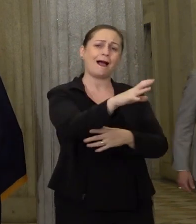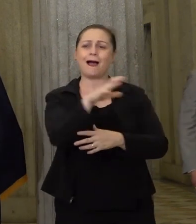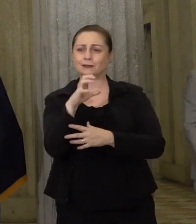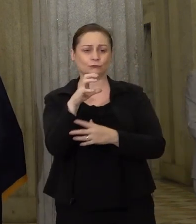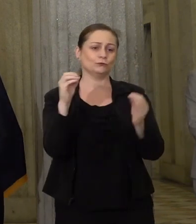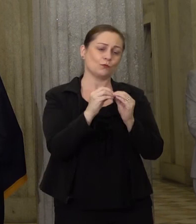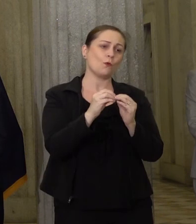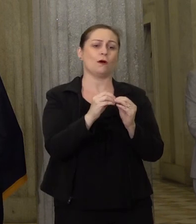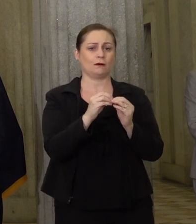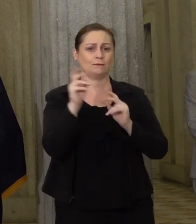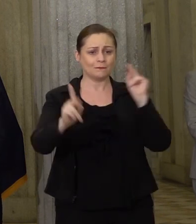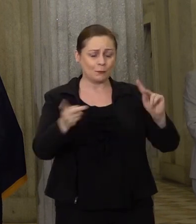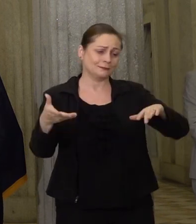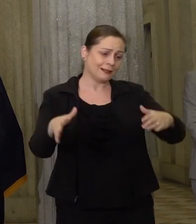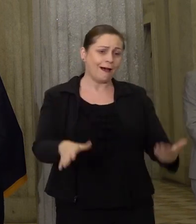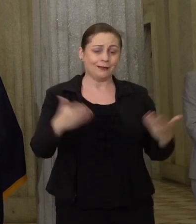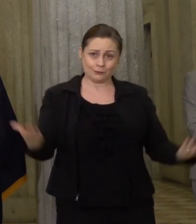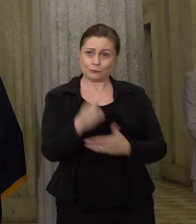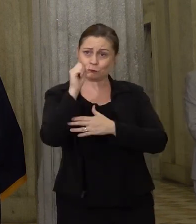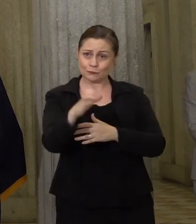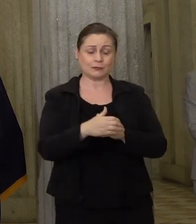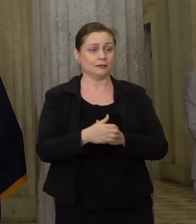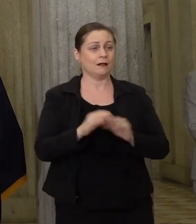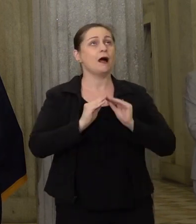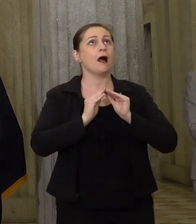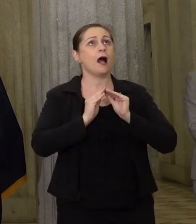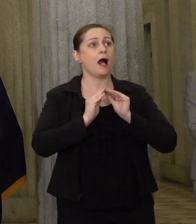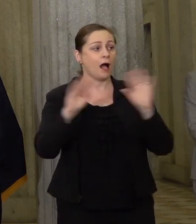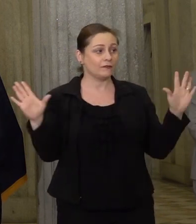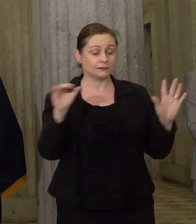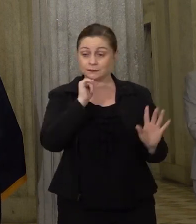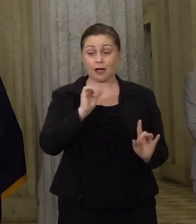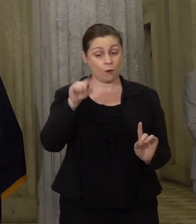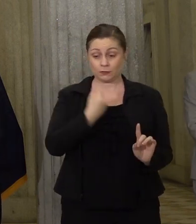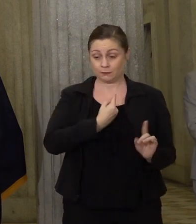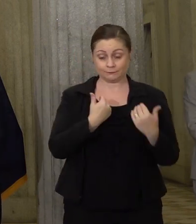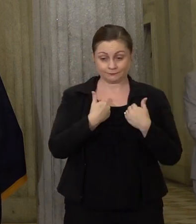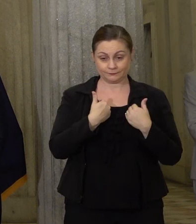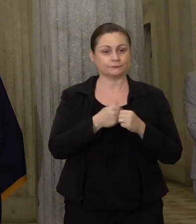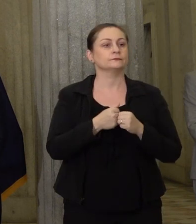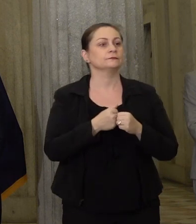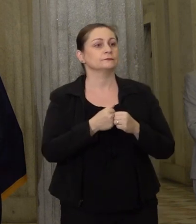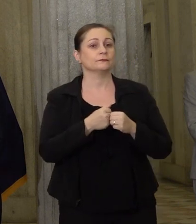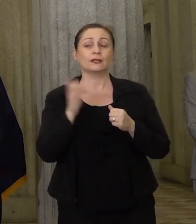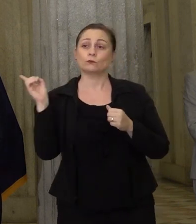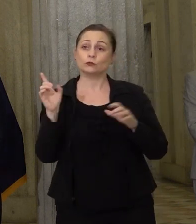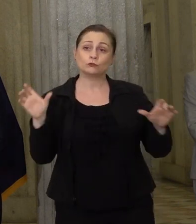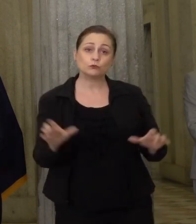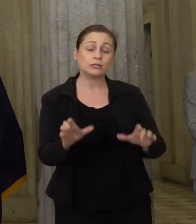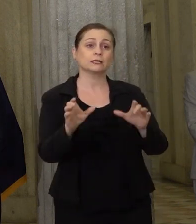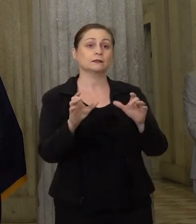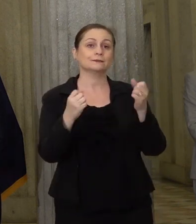have died. It's clear to many, not just me saying it, that what you're doing is